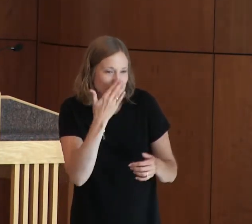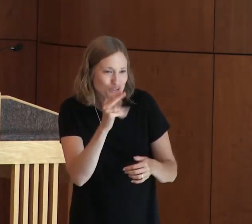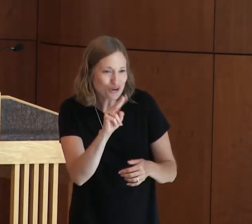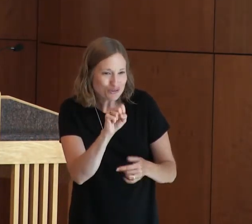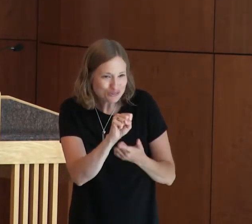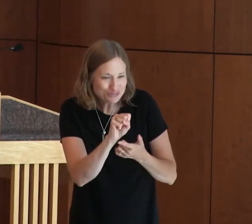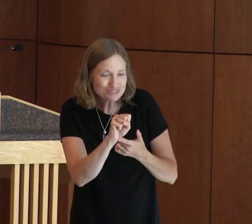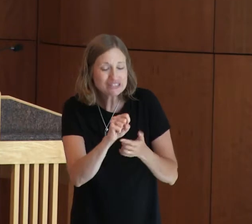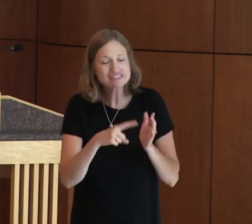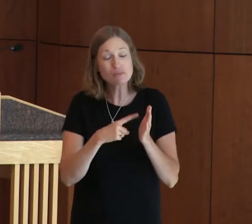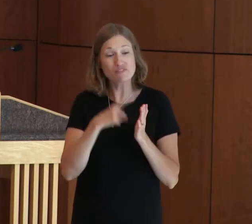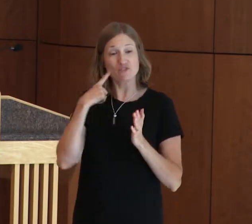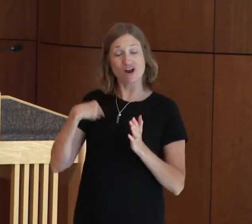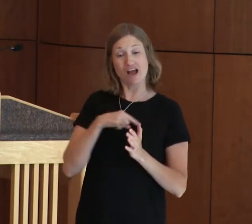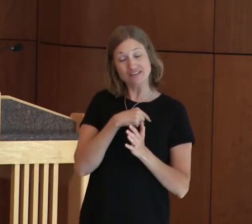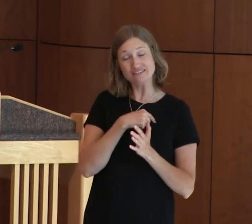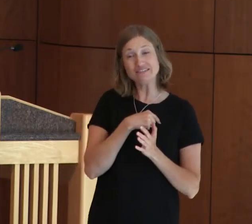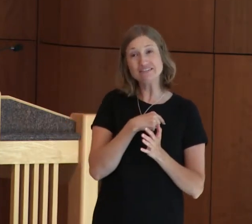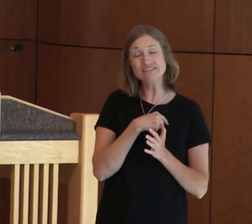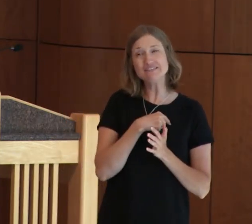news for us even runs so much deeper.